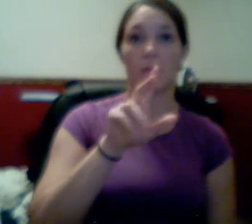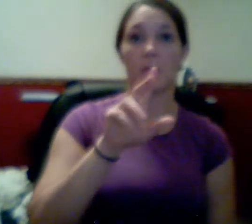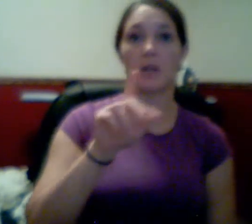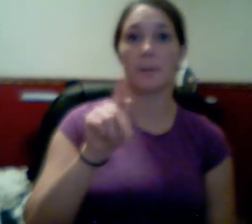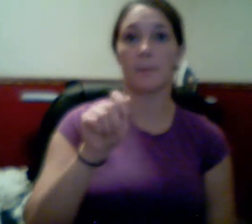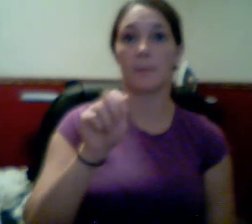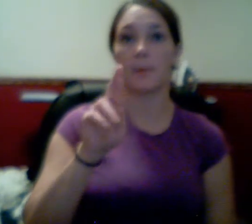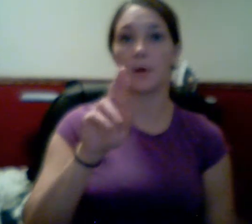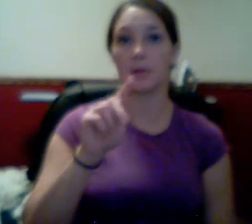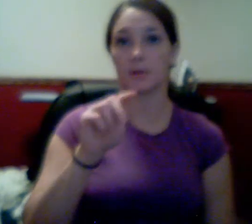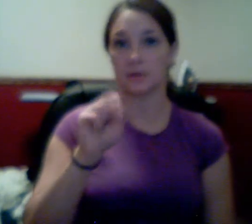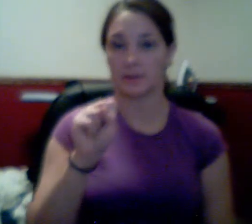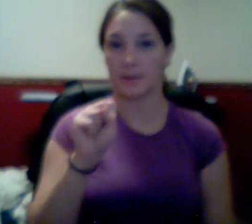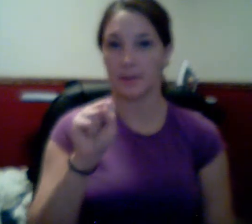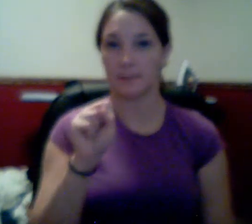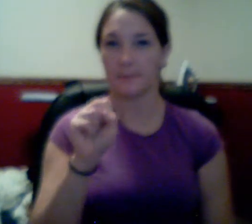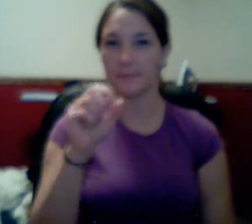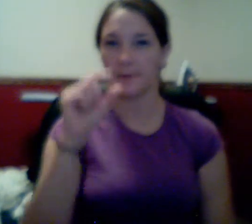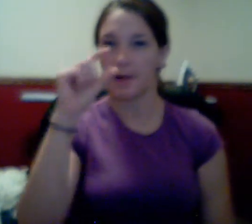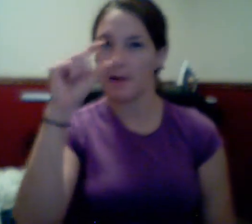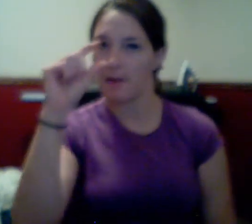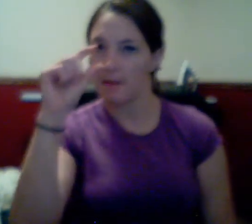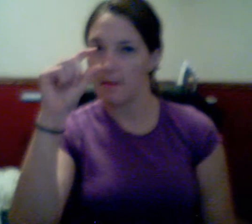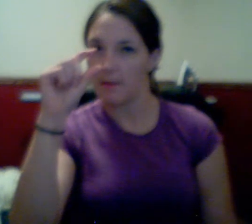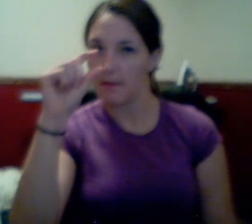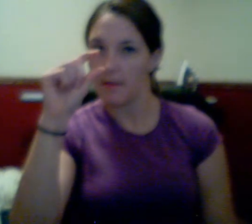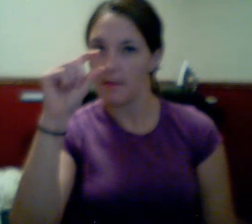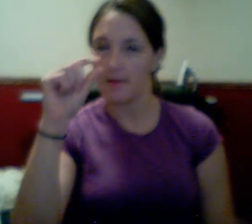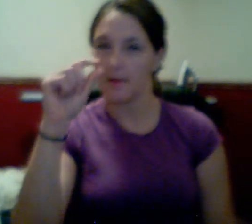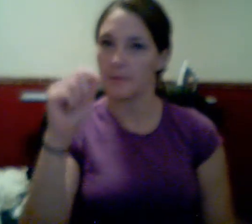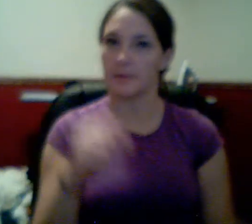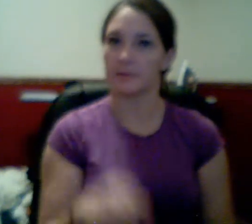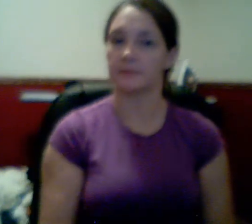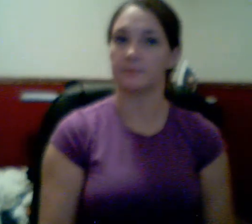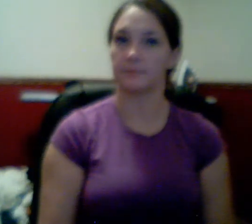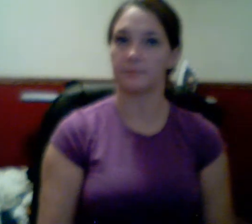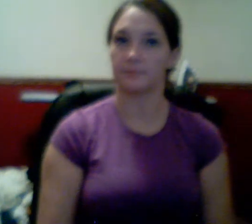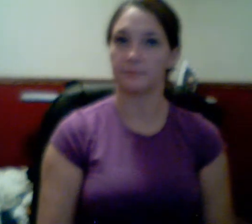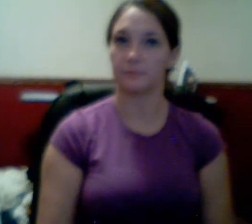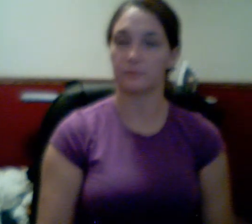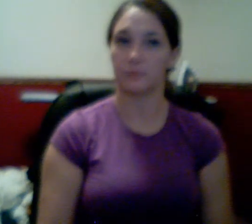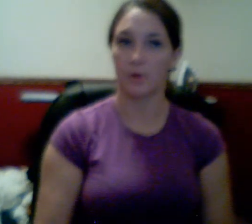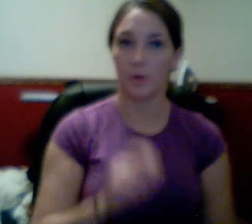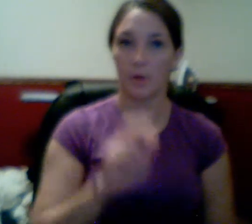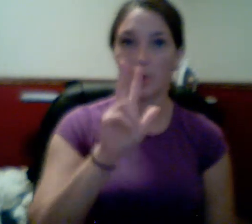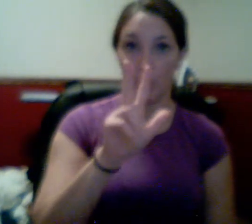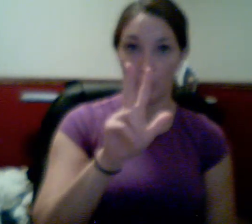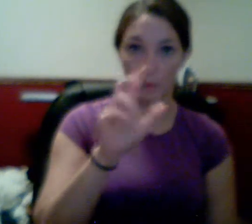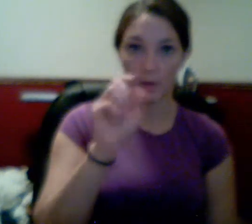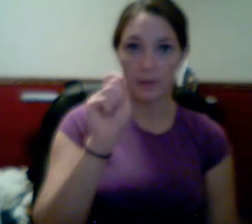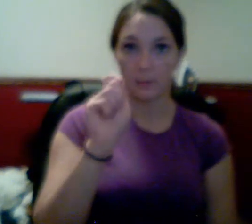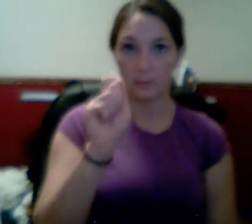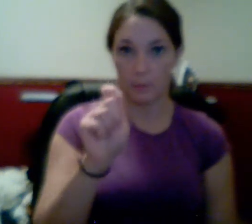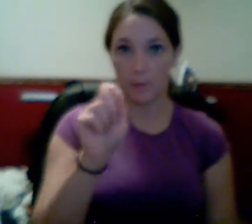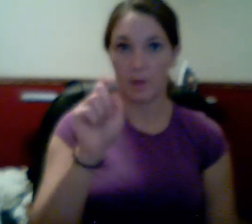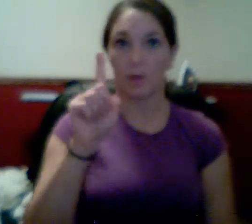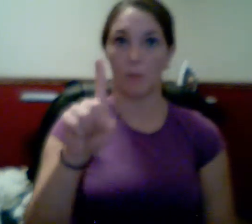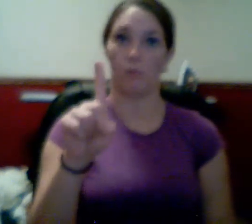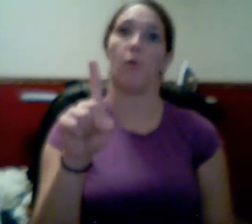diameters, but there's a little bit left right here. Okay, well, people have tried, they have measured